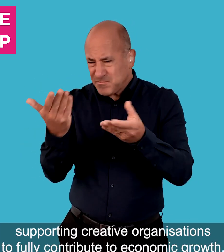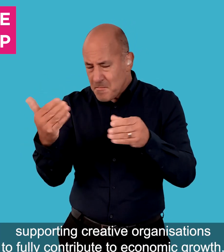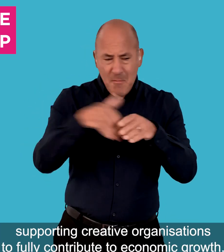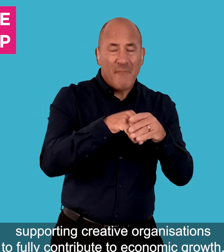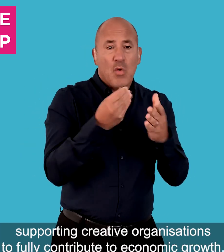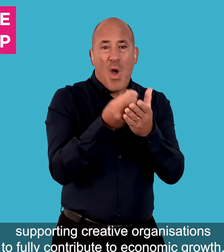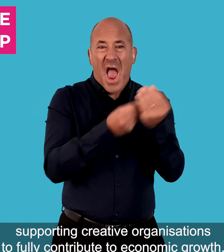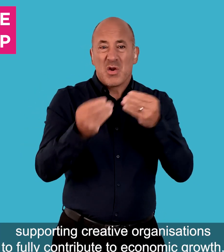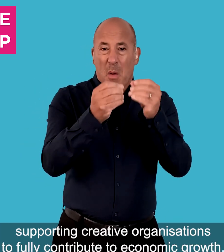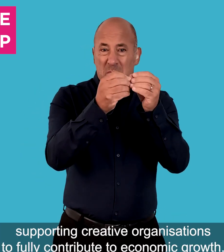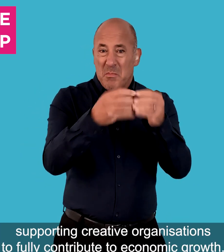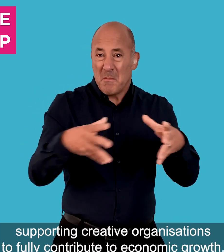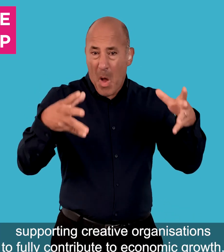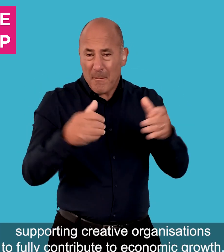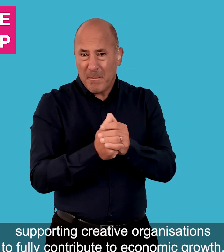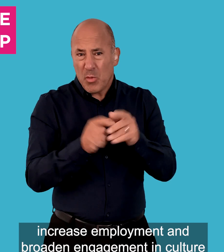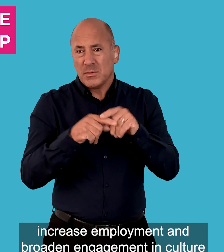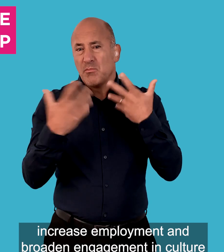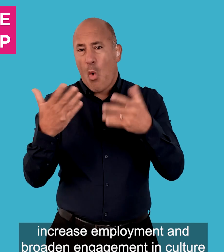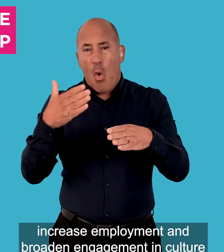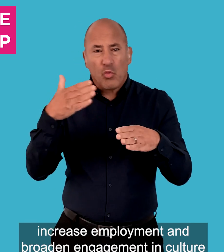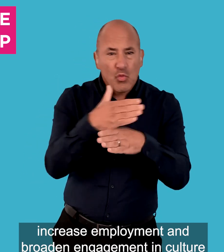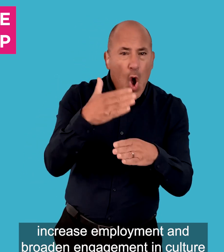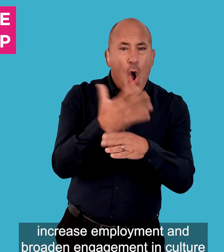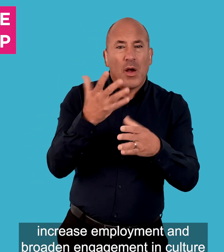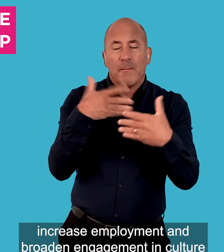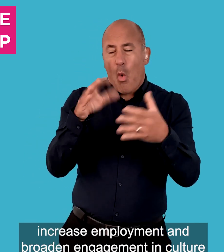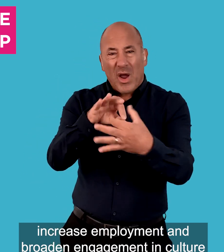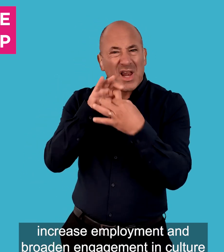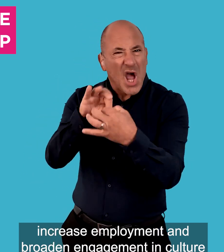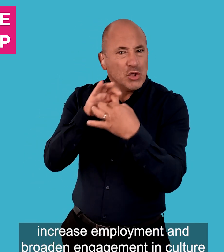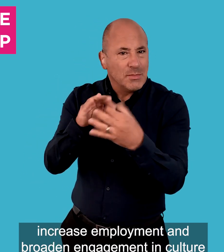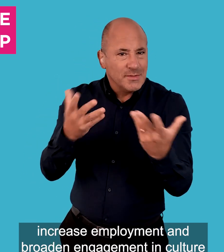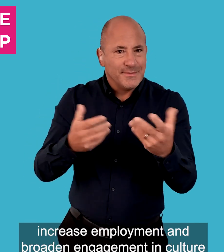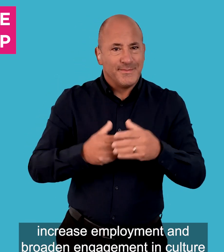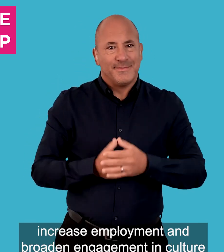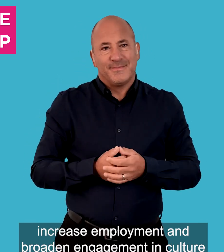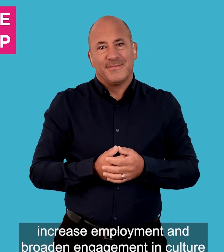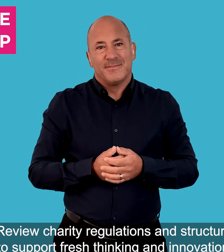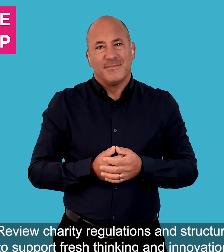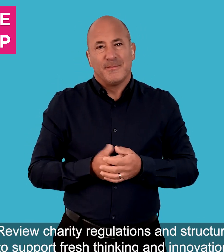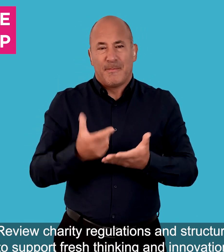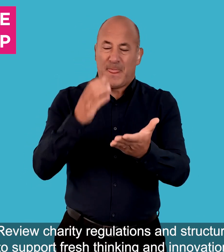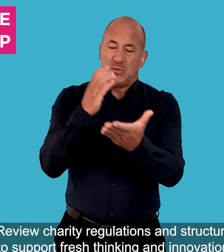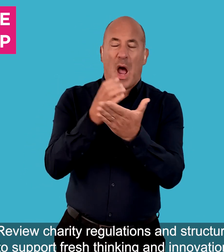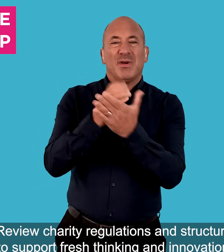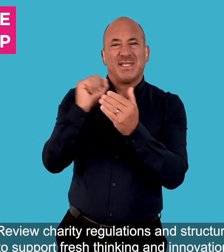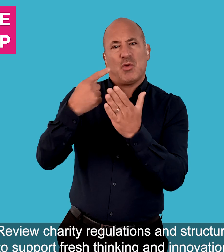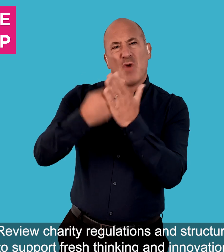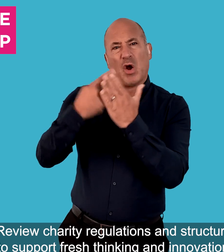Supporting creative organisations to fully contribute to economic growth, increase employment and broaden engagement in culture.